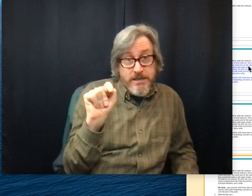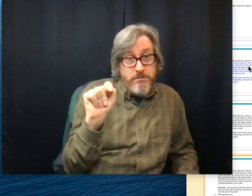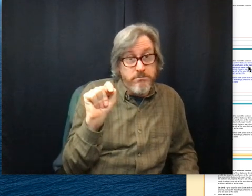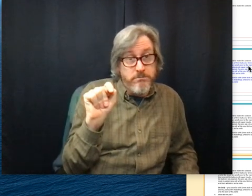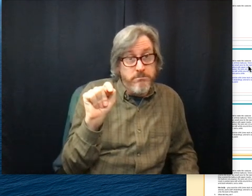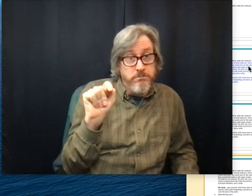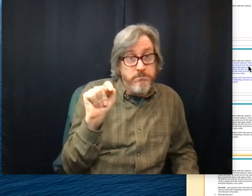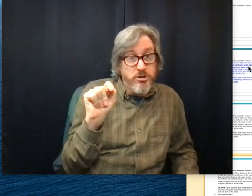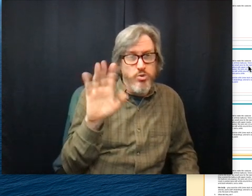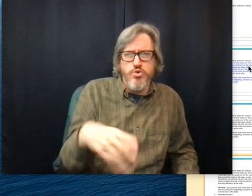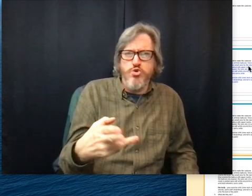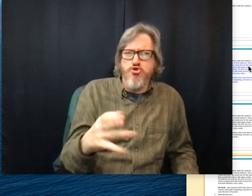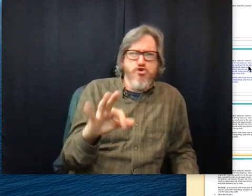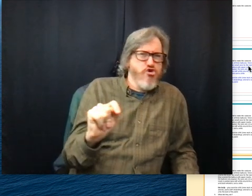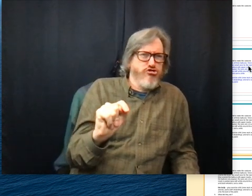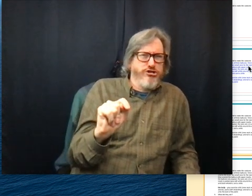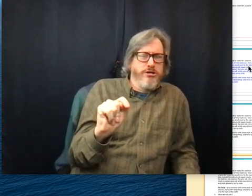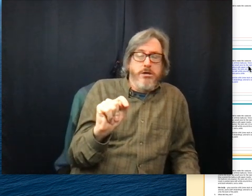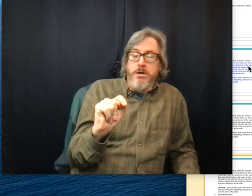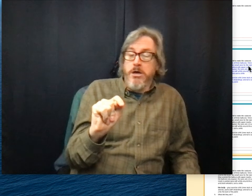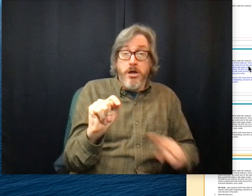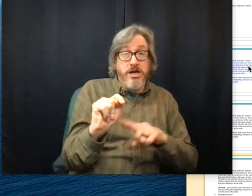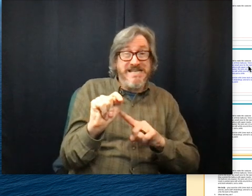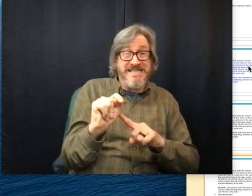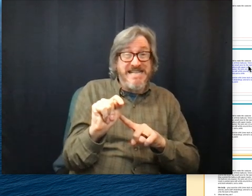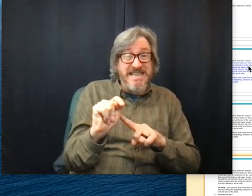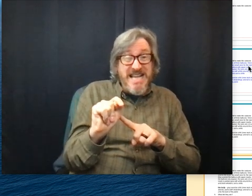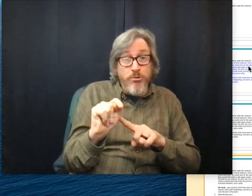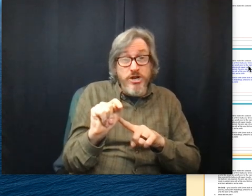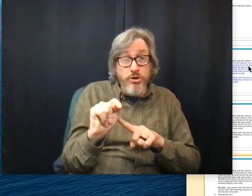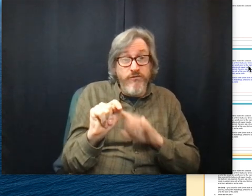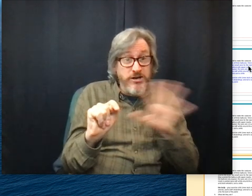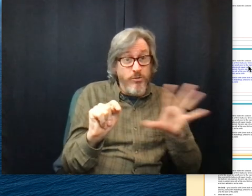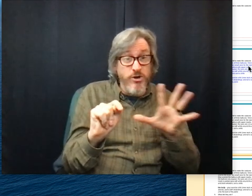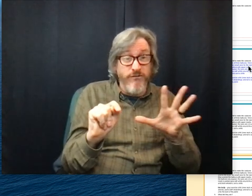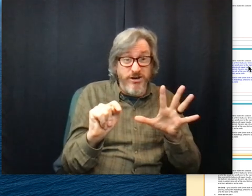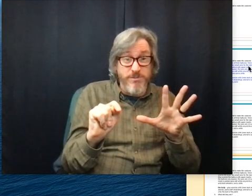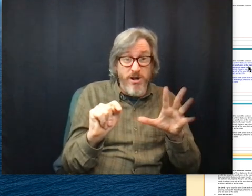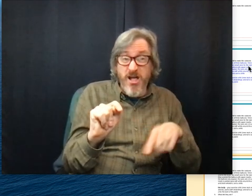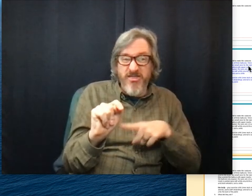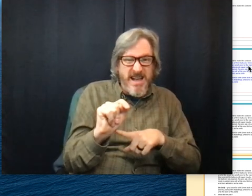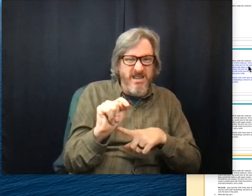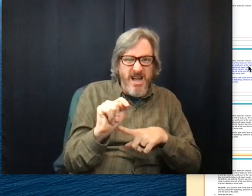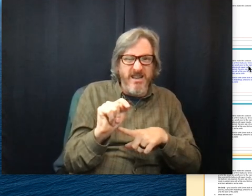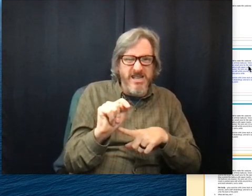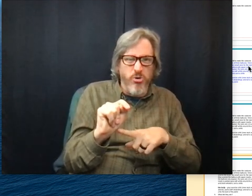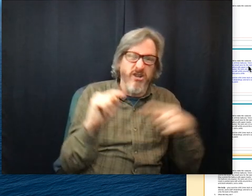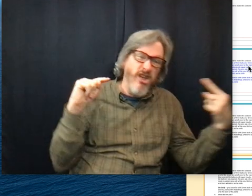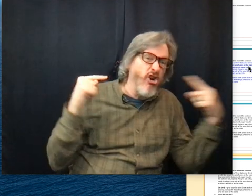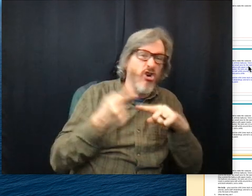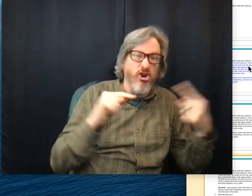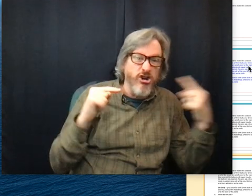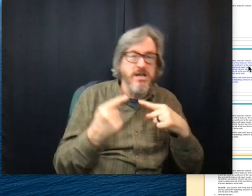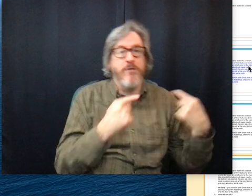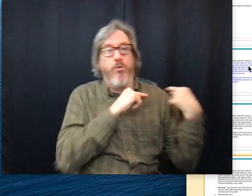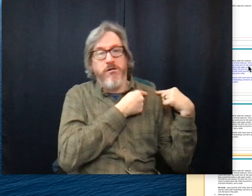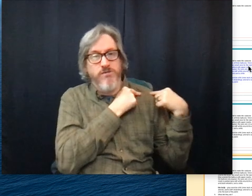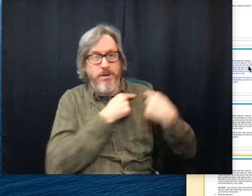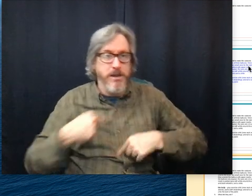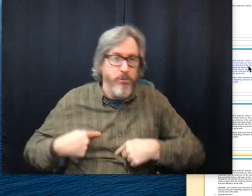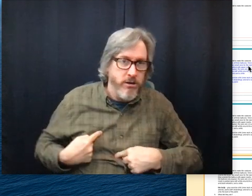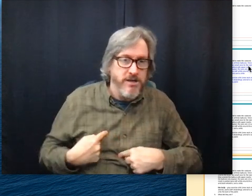H-U-R-T. Ooh, hurt. Because that's a lot. When you can fingerspell well, that's a lot less work than hurt